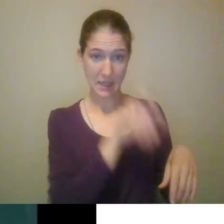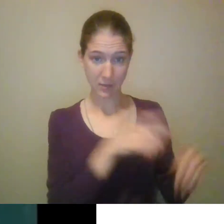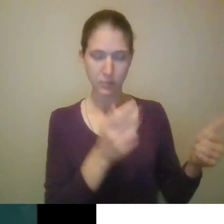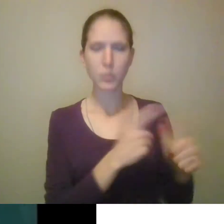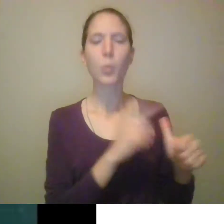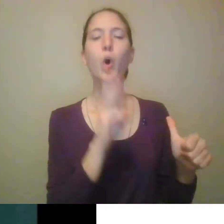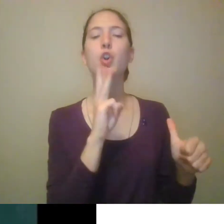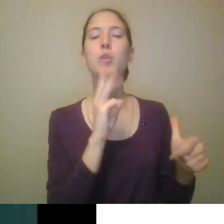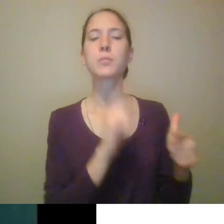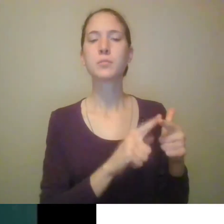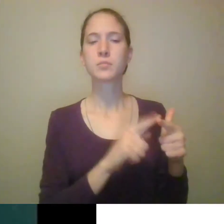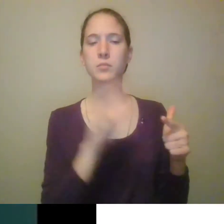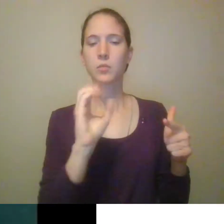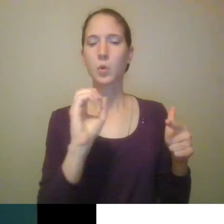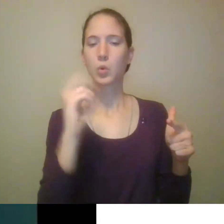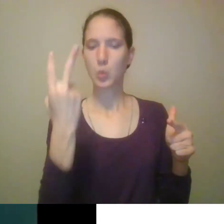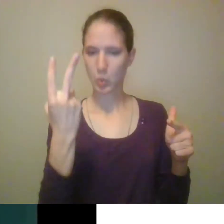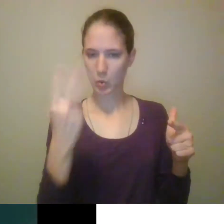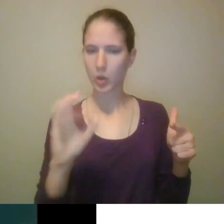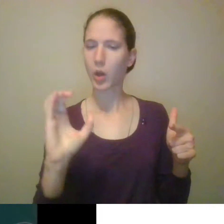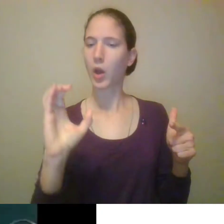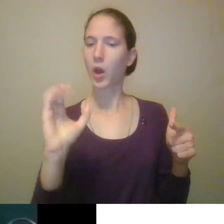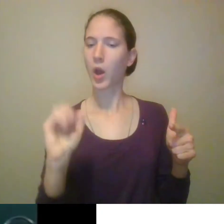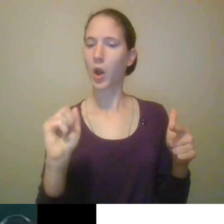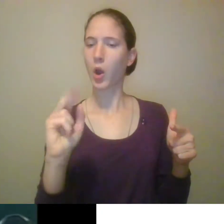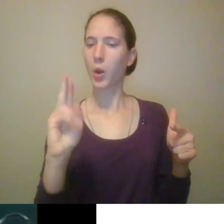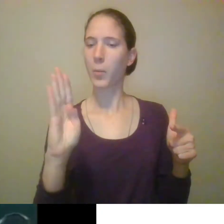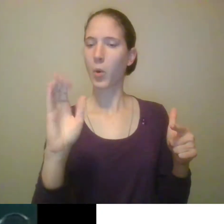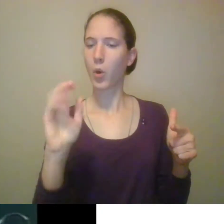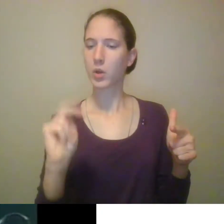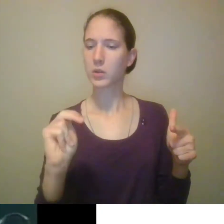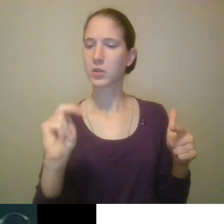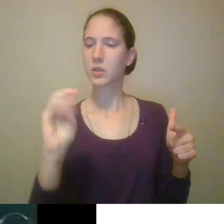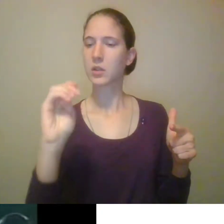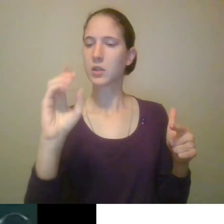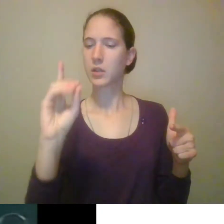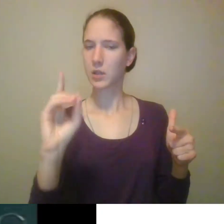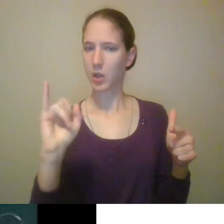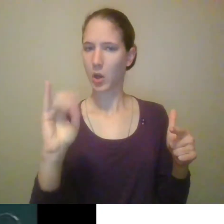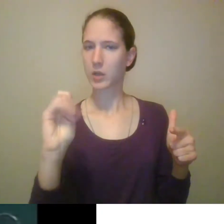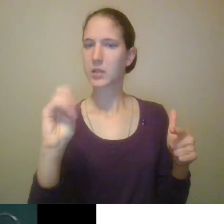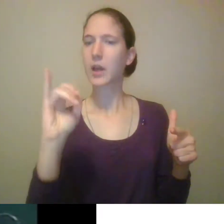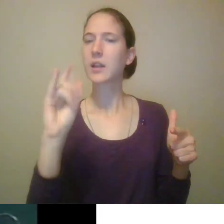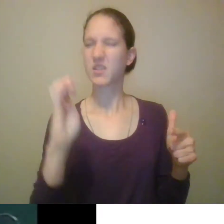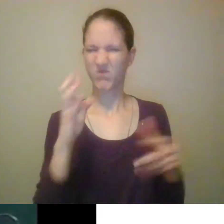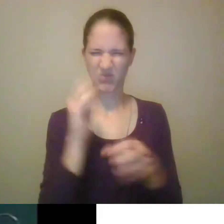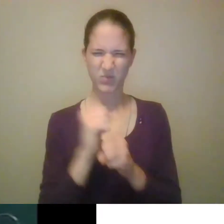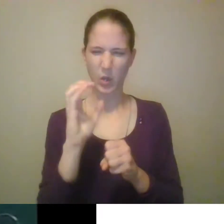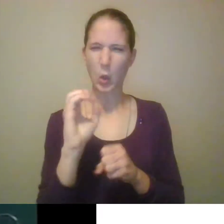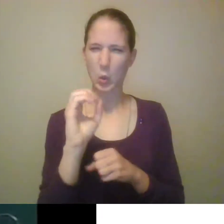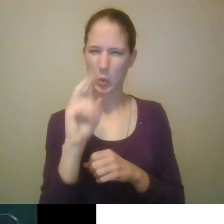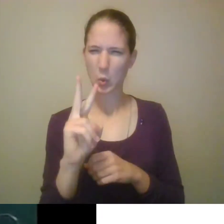carbon dioxide, or CO2, that's the chemical formula for it, sunlight,